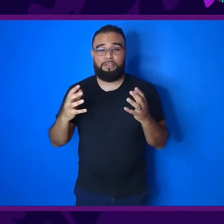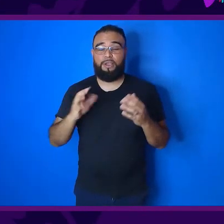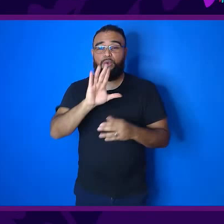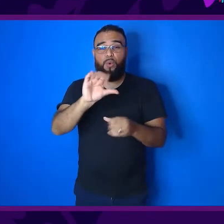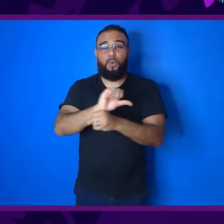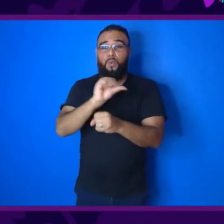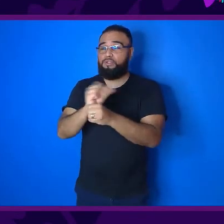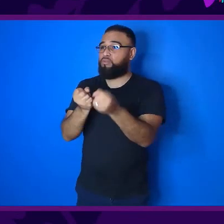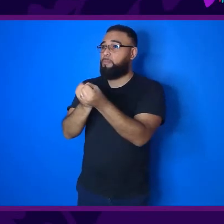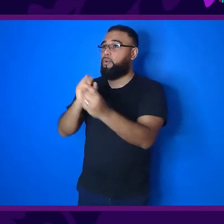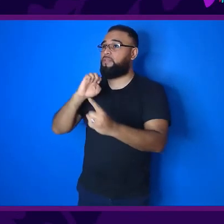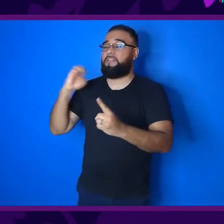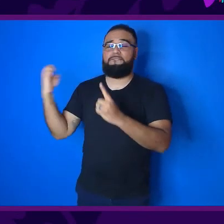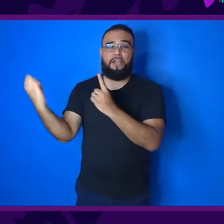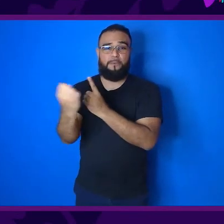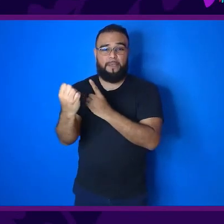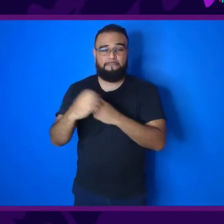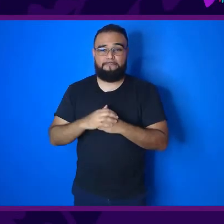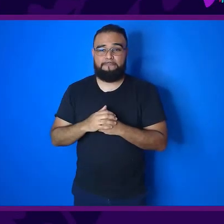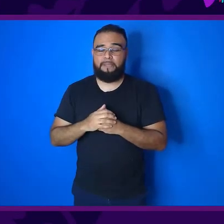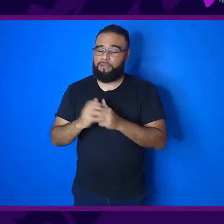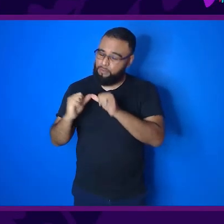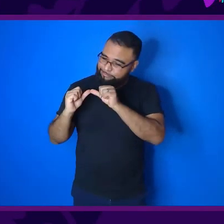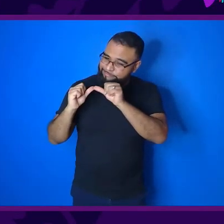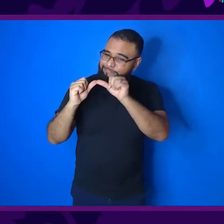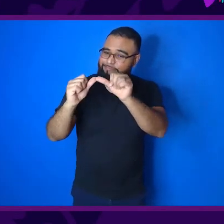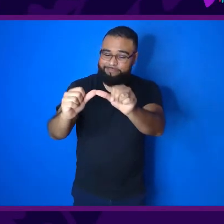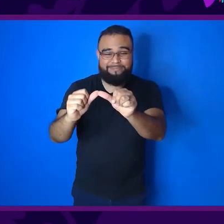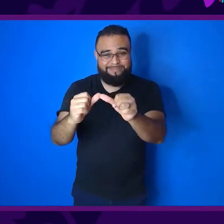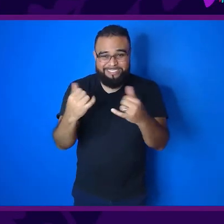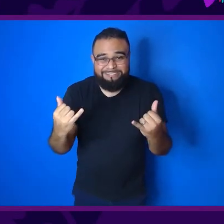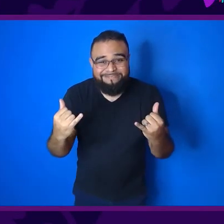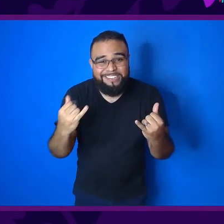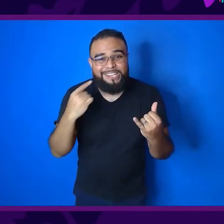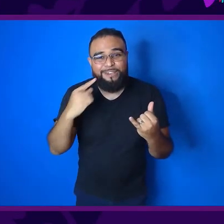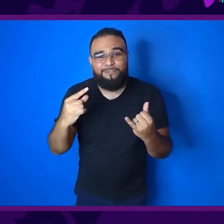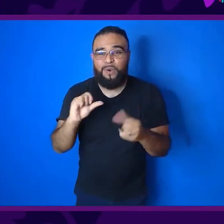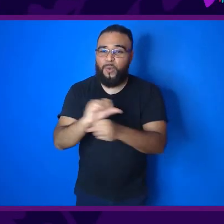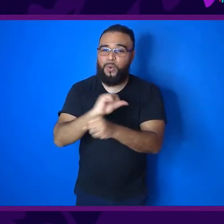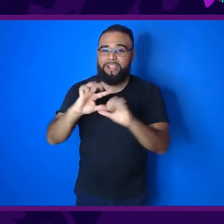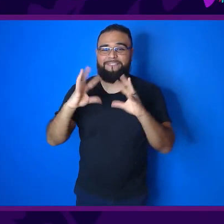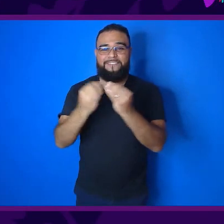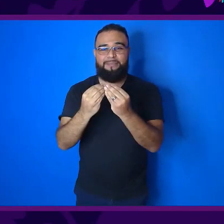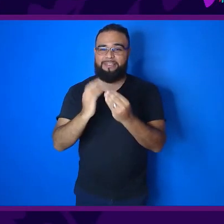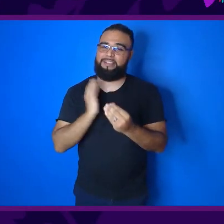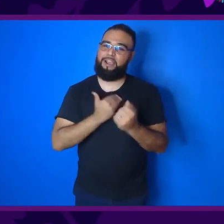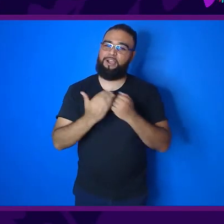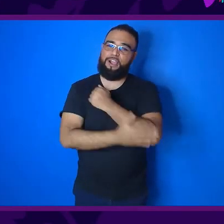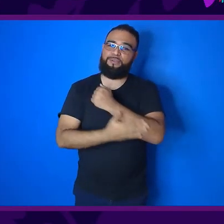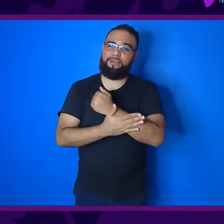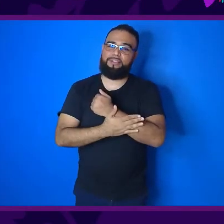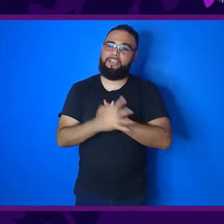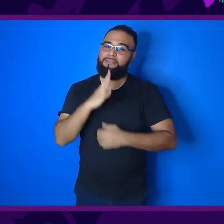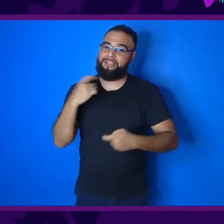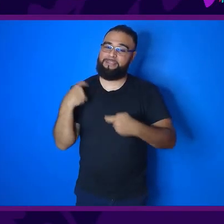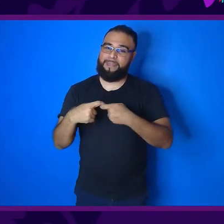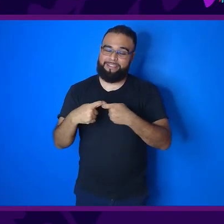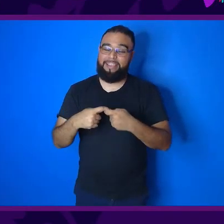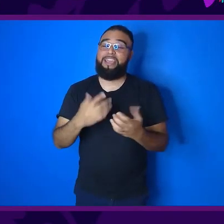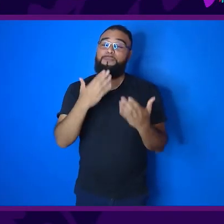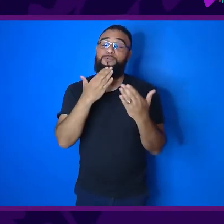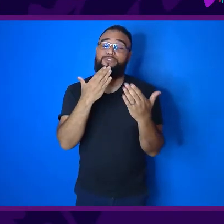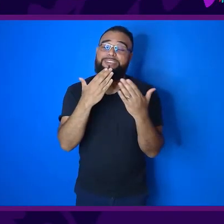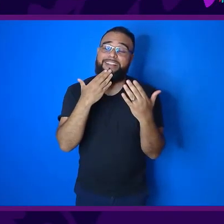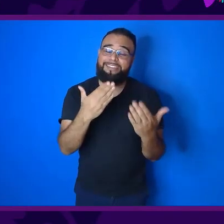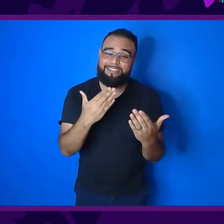that you continue doing for working families in our country. Muchísimas gracias. Te deseo muchos años más. And